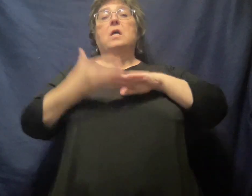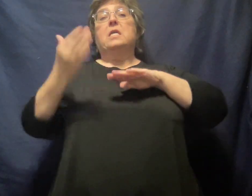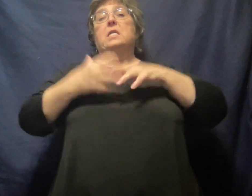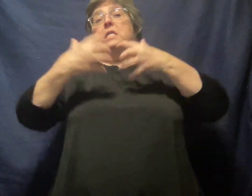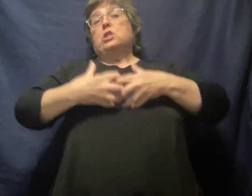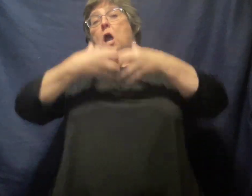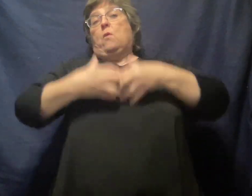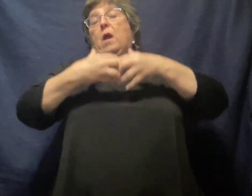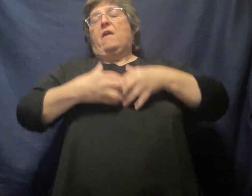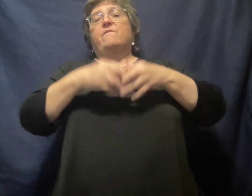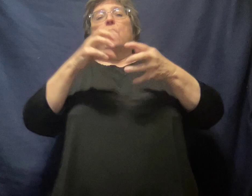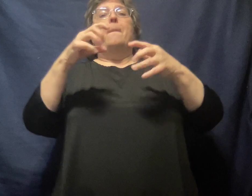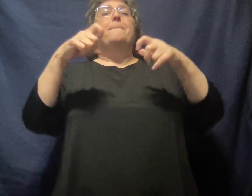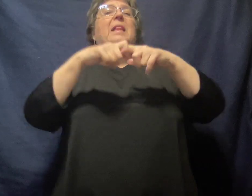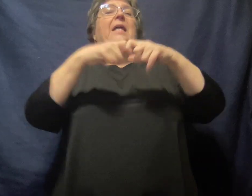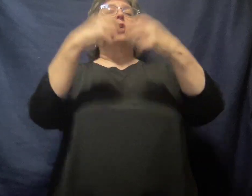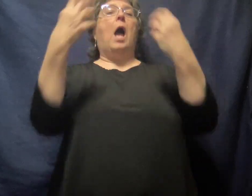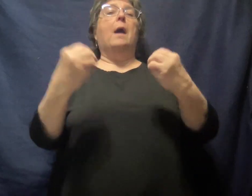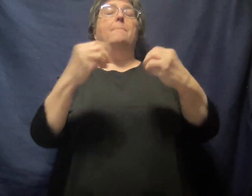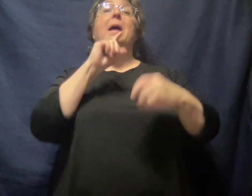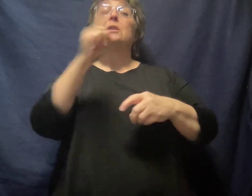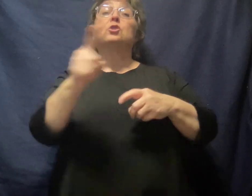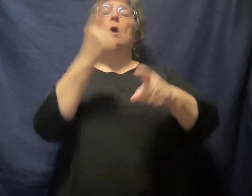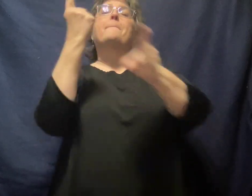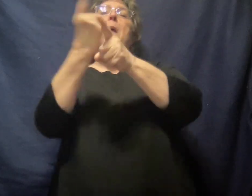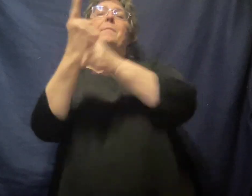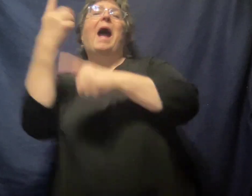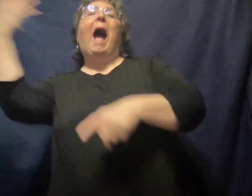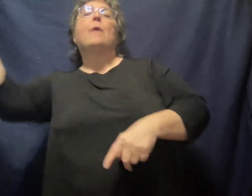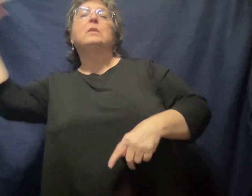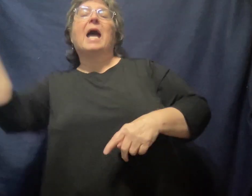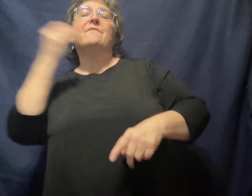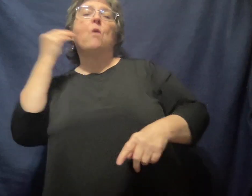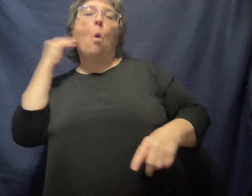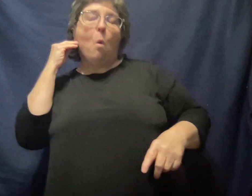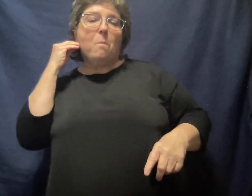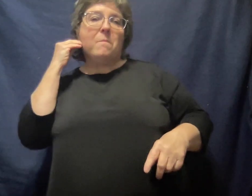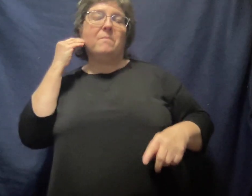power, make sure that it's properly ventilated and away from your home. Thank you.